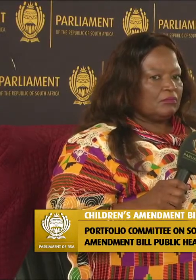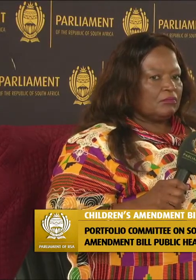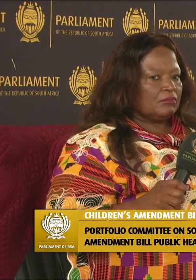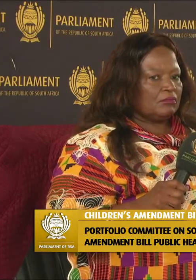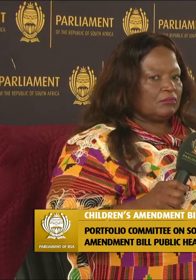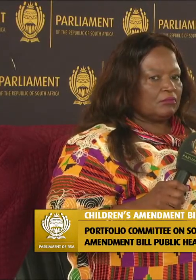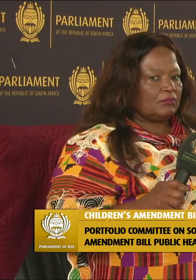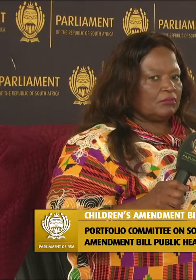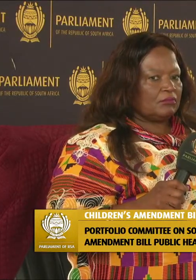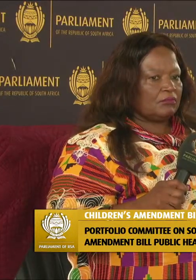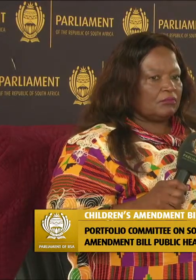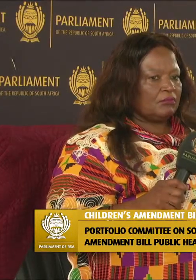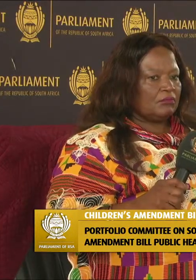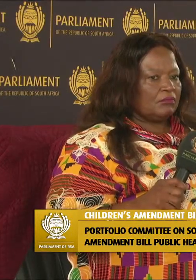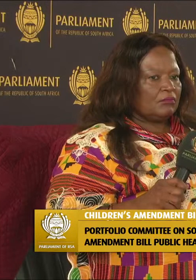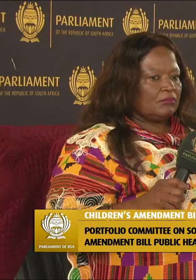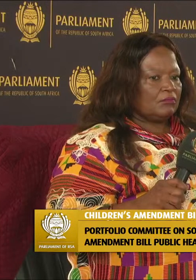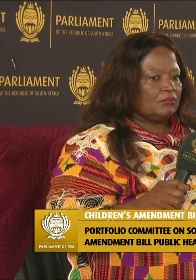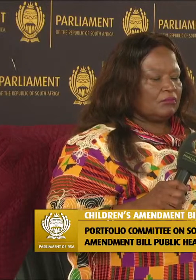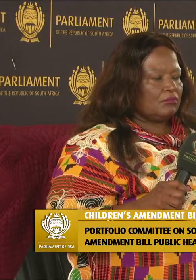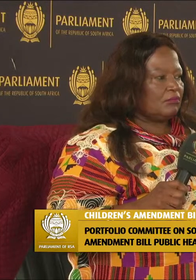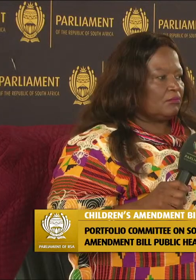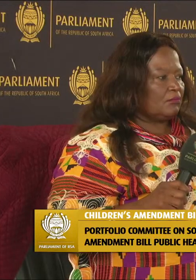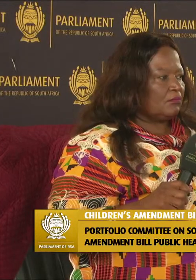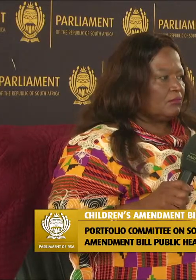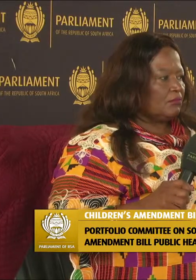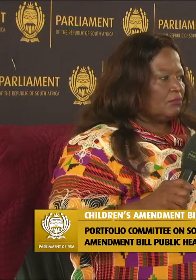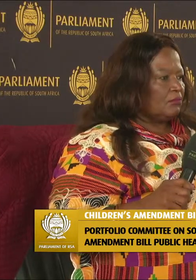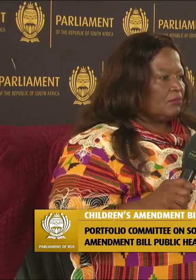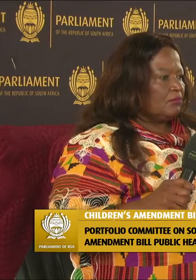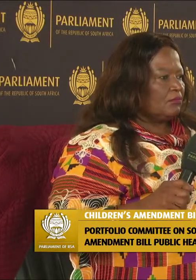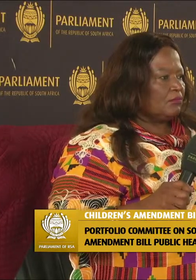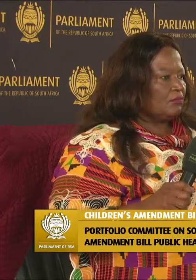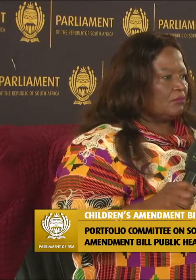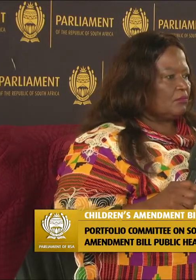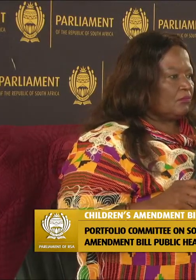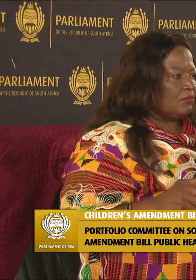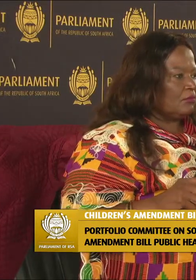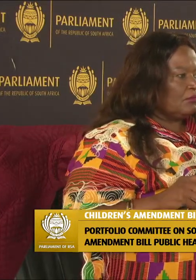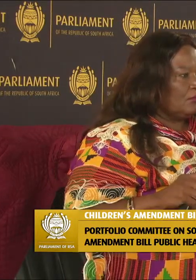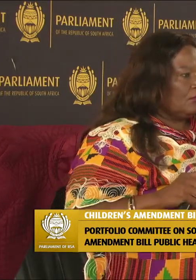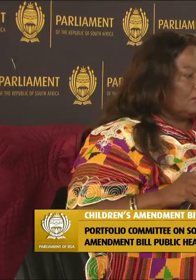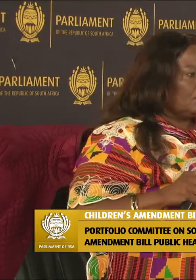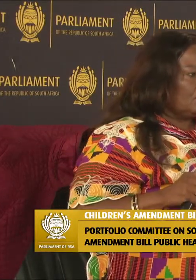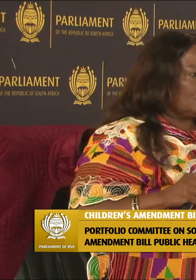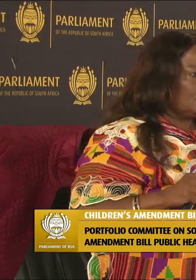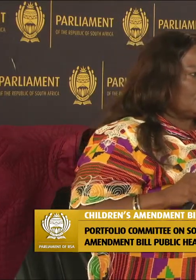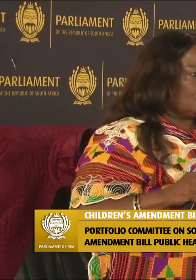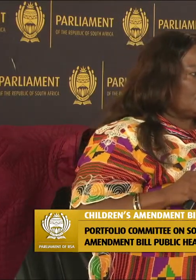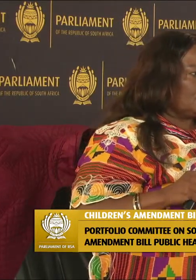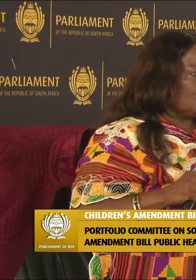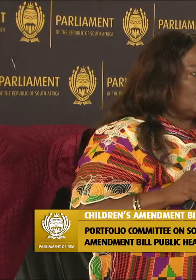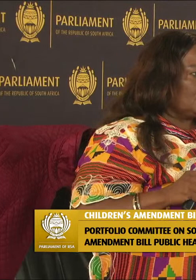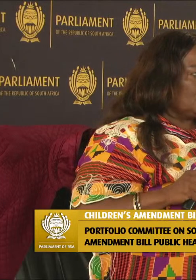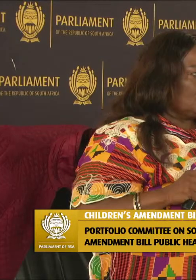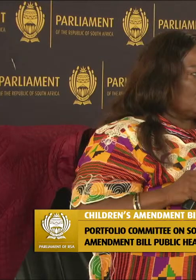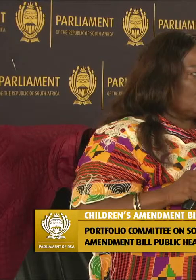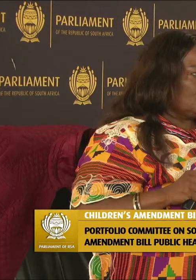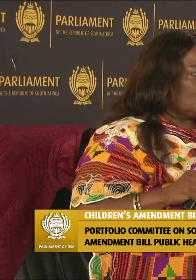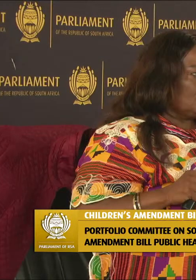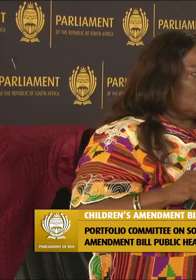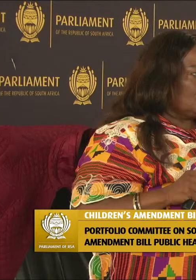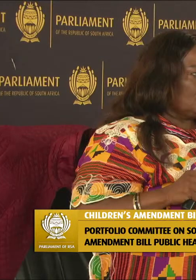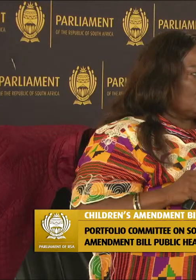lokuthi eze ngaphambili ukuze akwazi ukuthi asho uvo lwakhe naye emva kwalokho ni